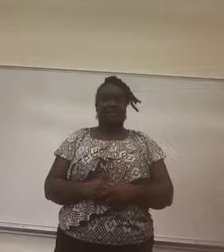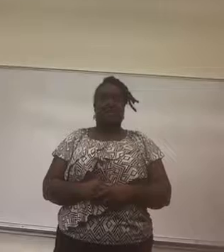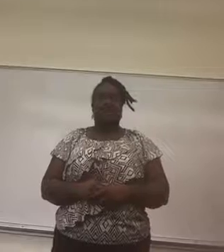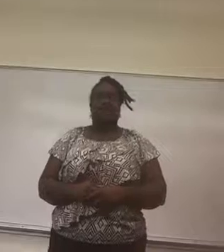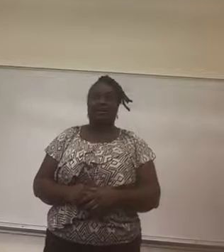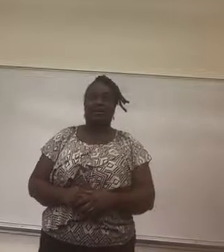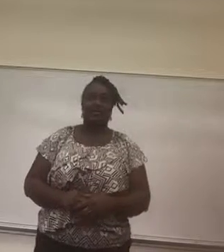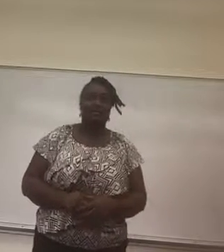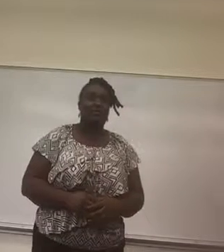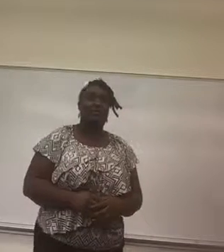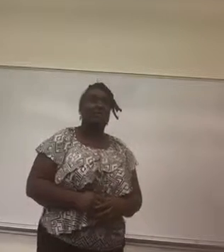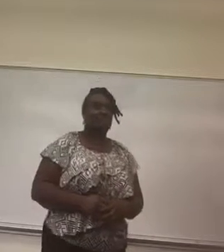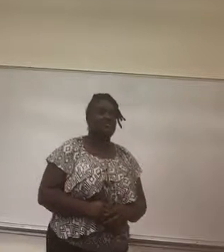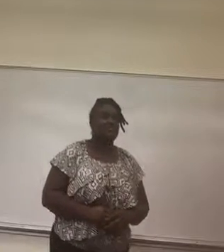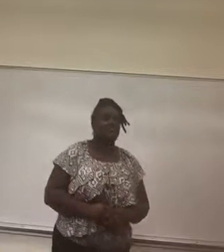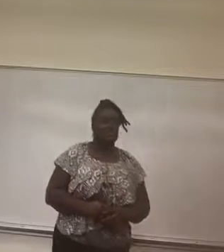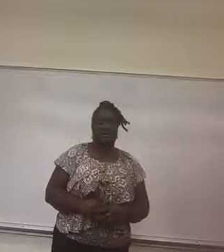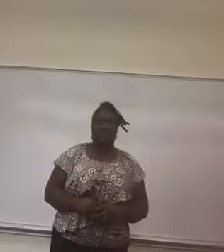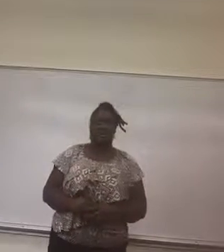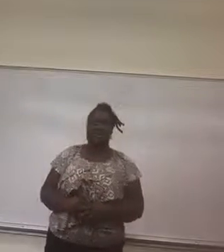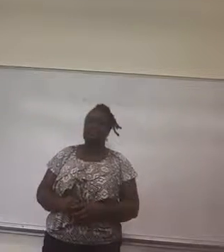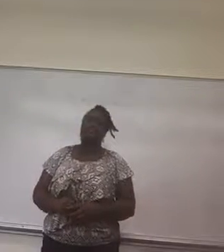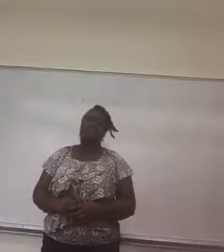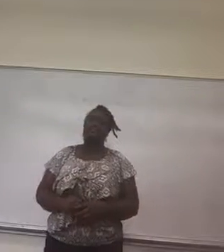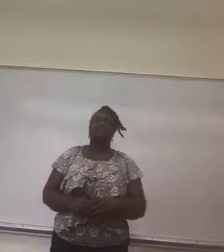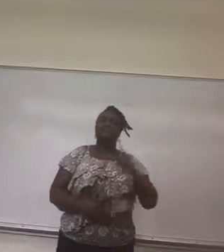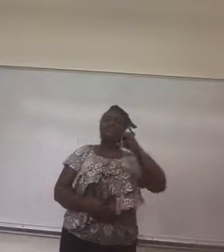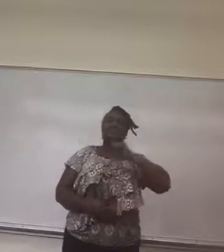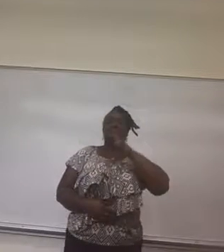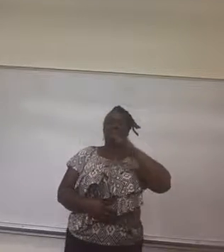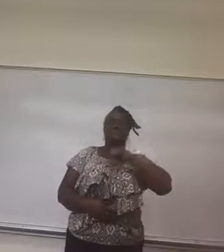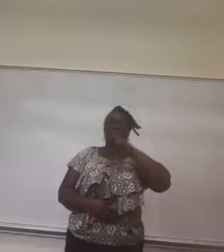Okay, all right, so this is the first sign.